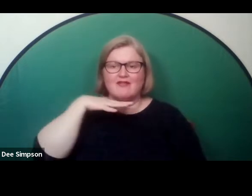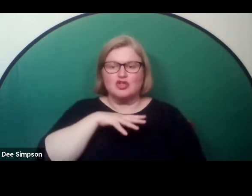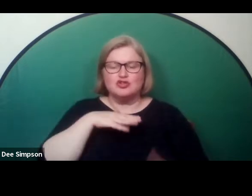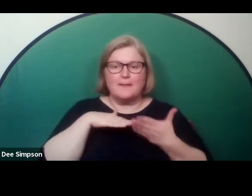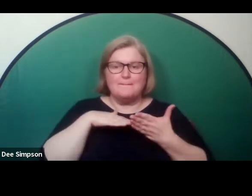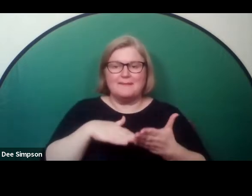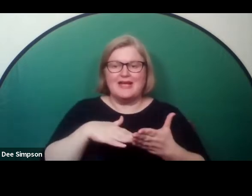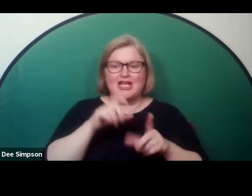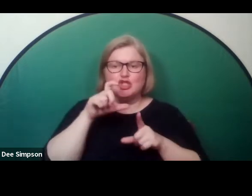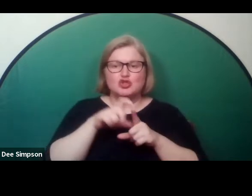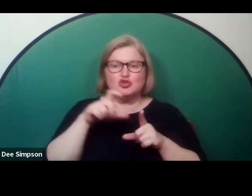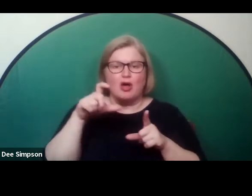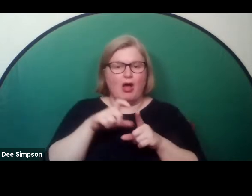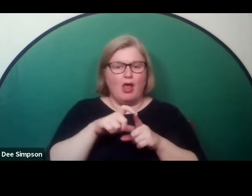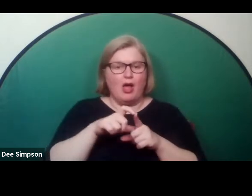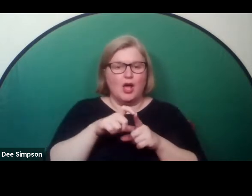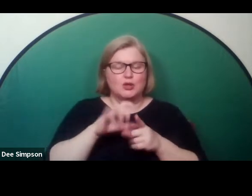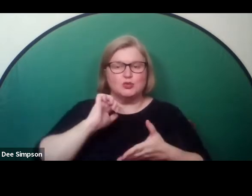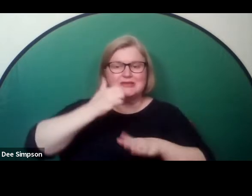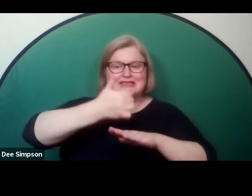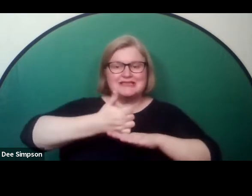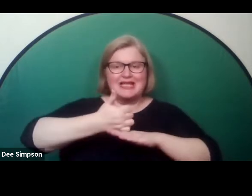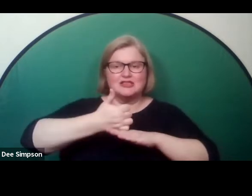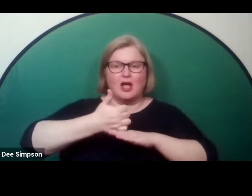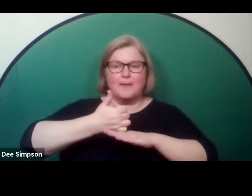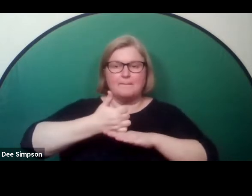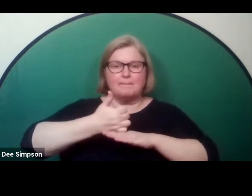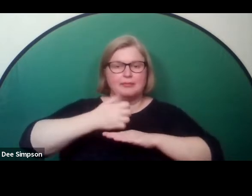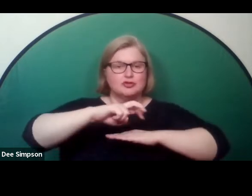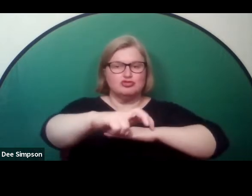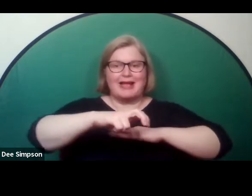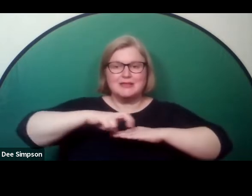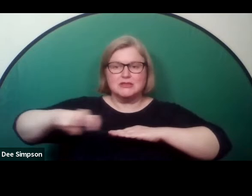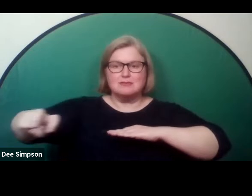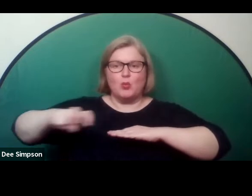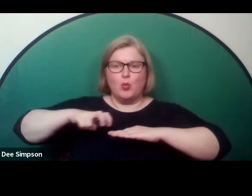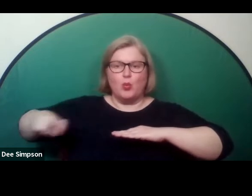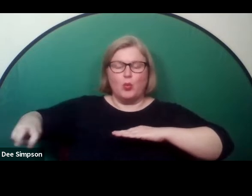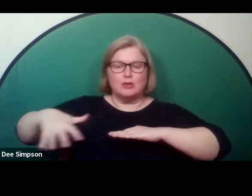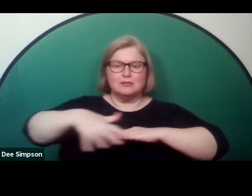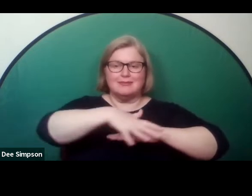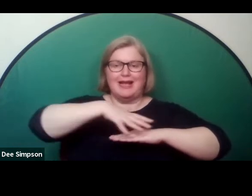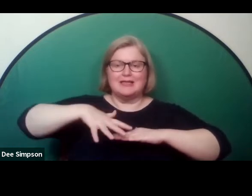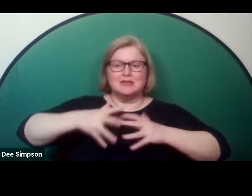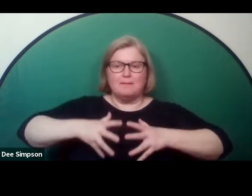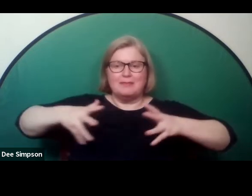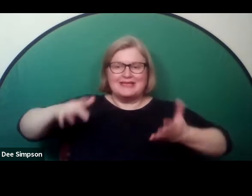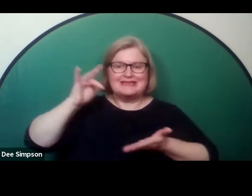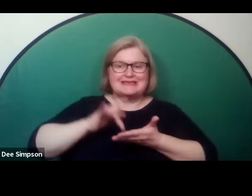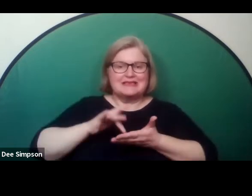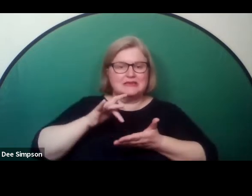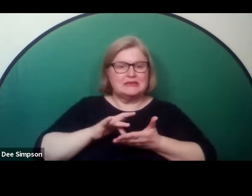project to create a mass transit corridor in one of the largest cities of the